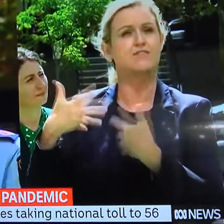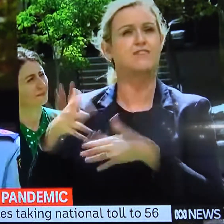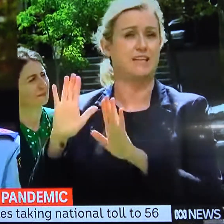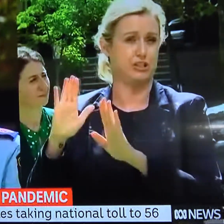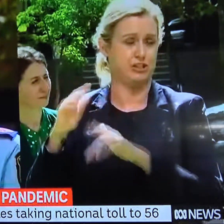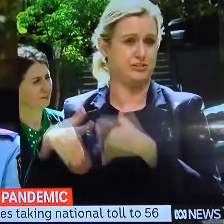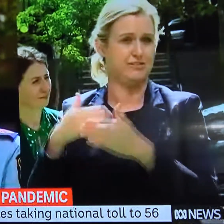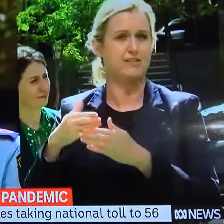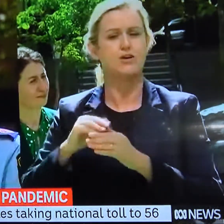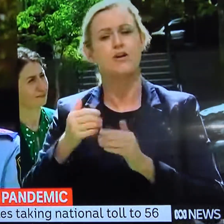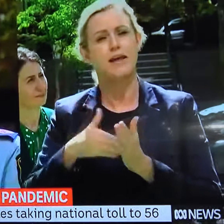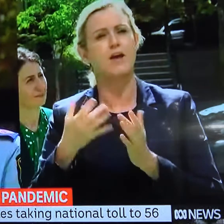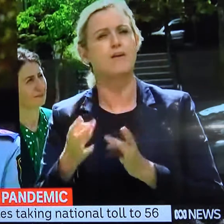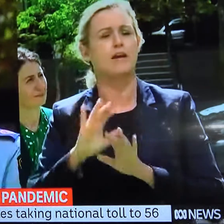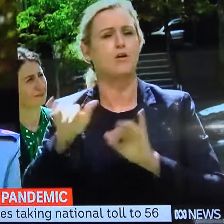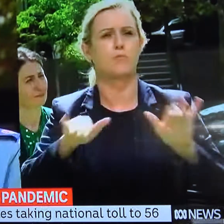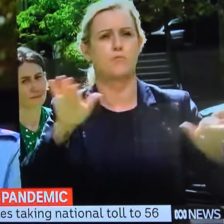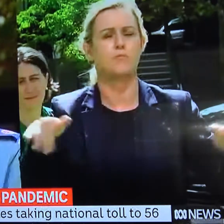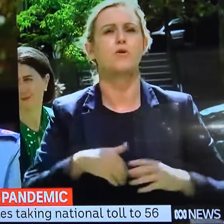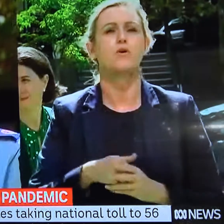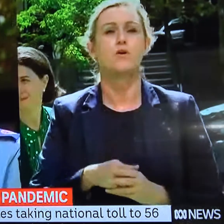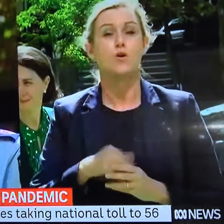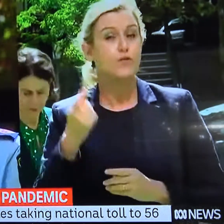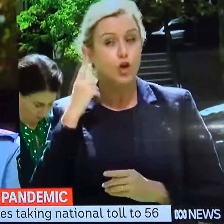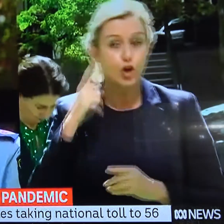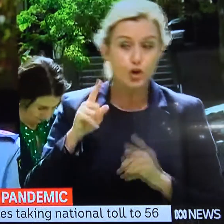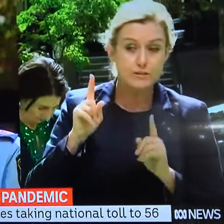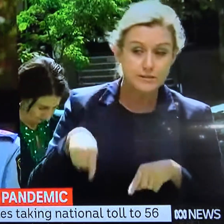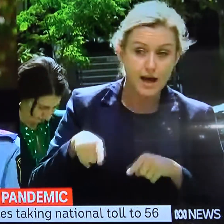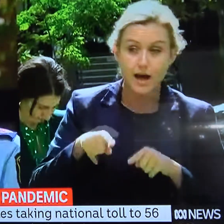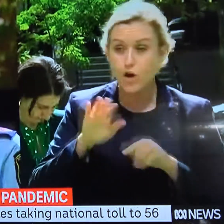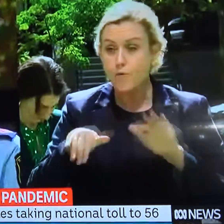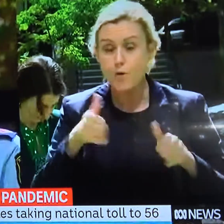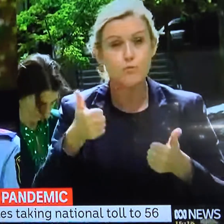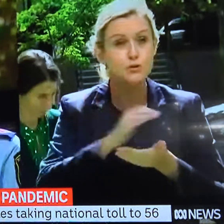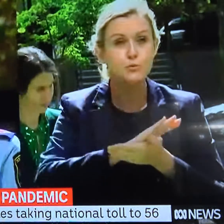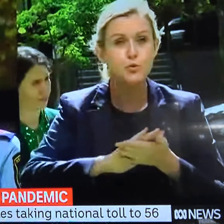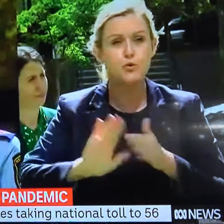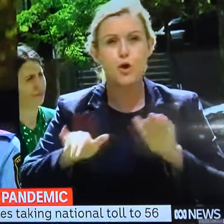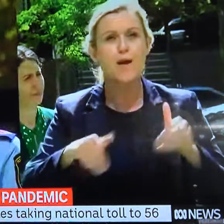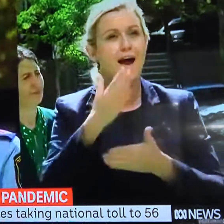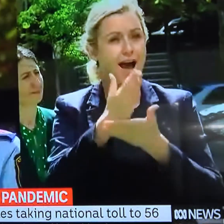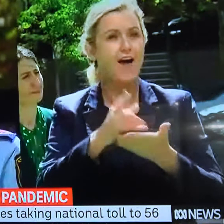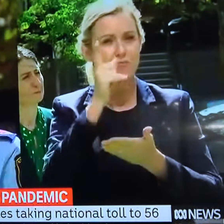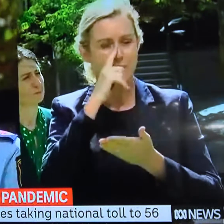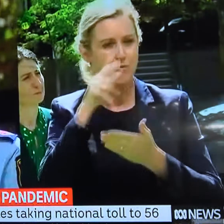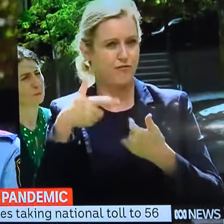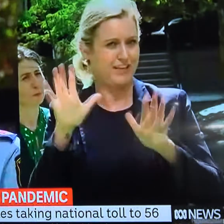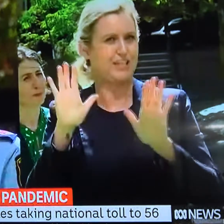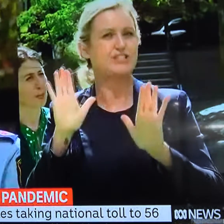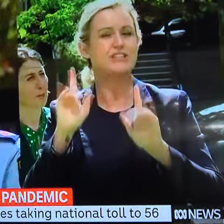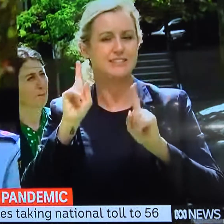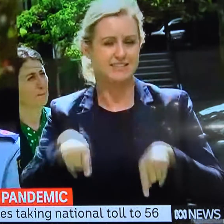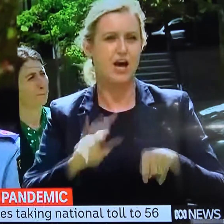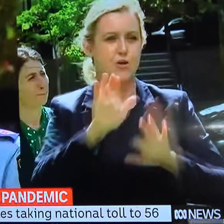days. I understand the operation is going smoothly and almost more than half of those people have already left safely on their